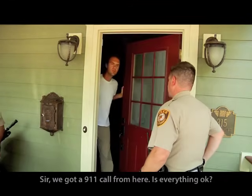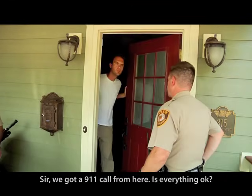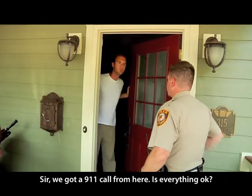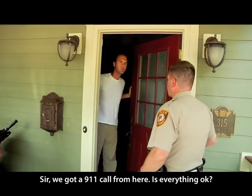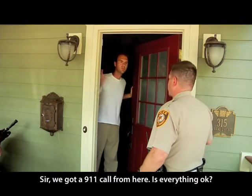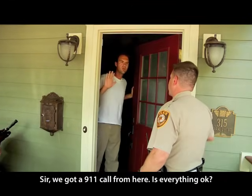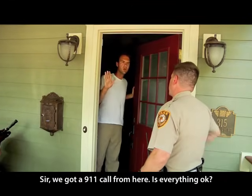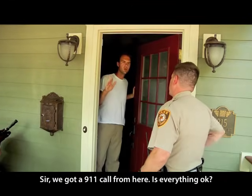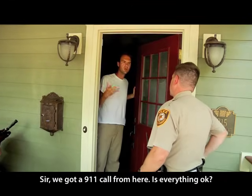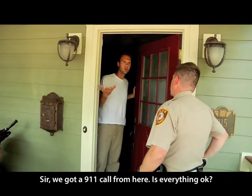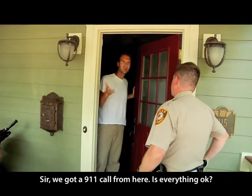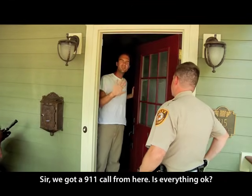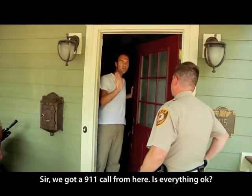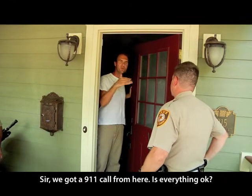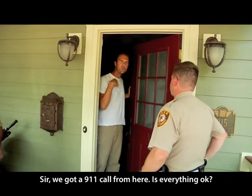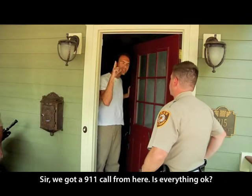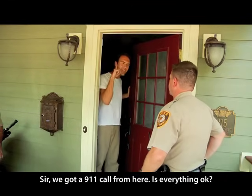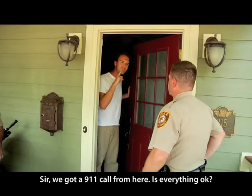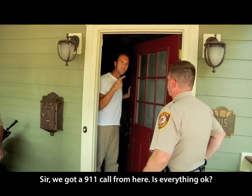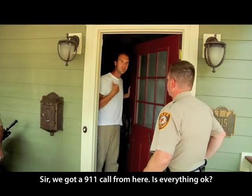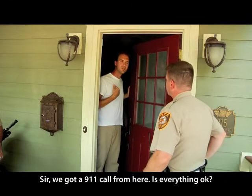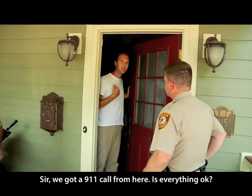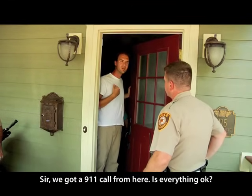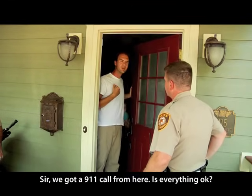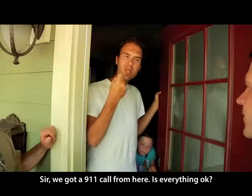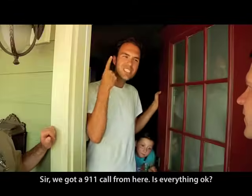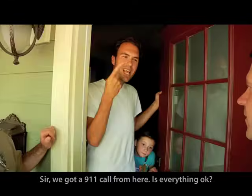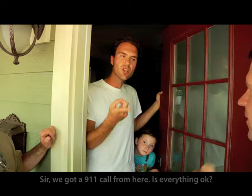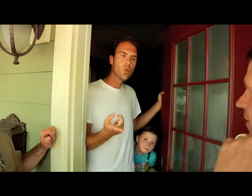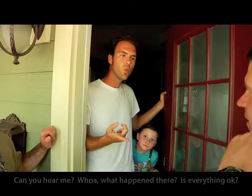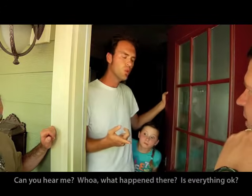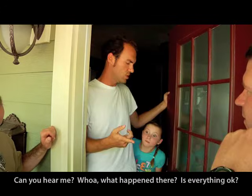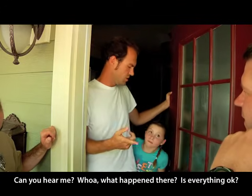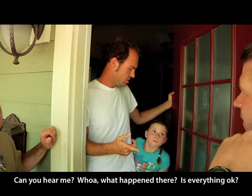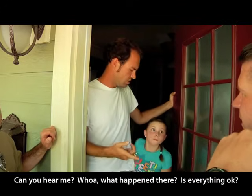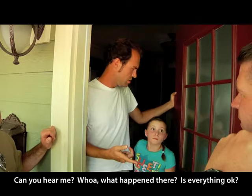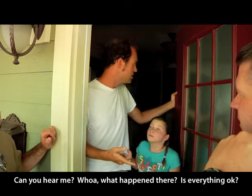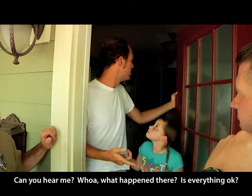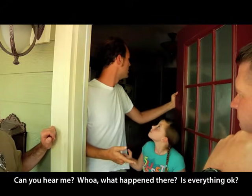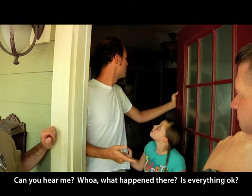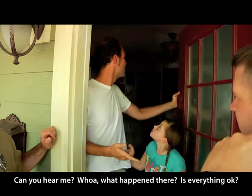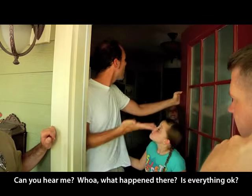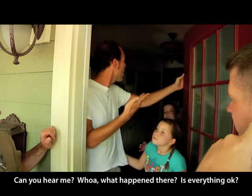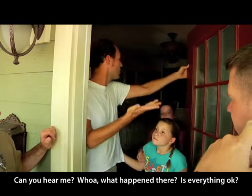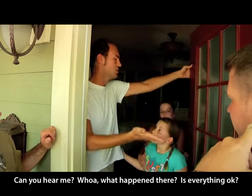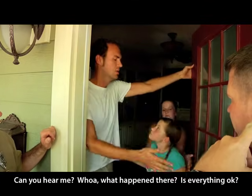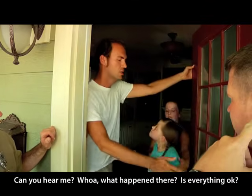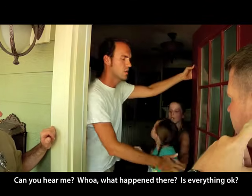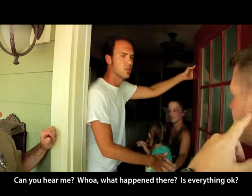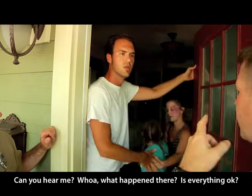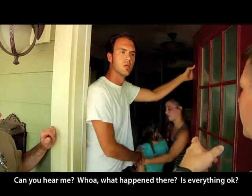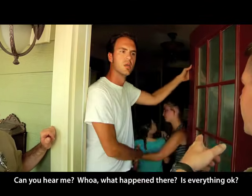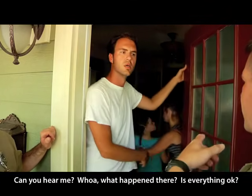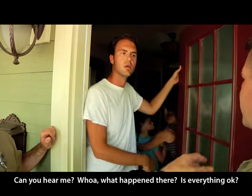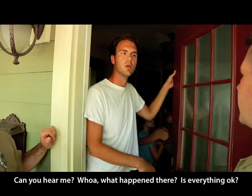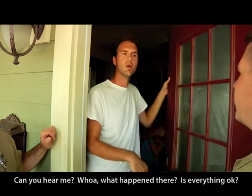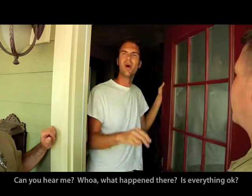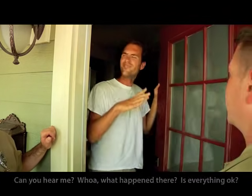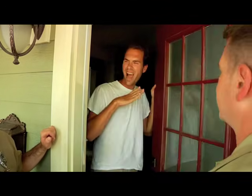So we got a 911 call from here. Is everything okay? Can you hear me? Can you hear me? Whoa, whoa, what happened there? Is